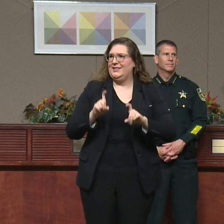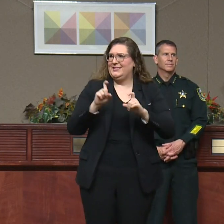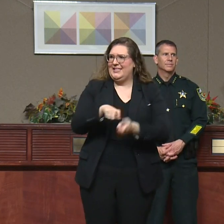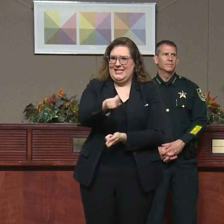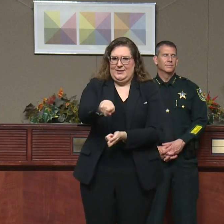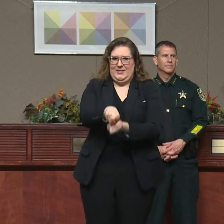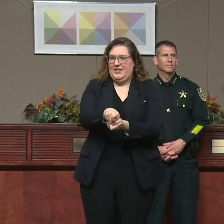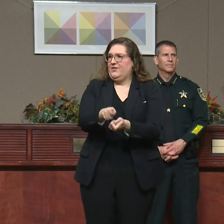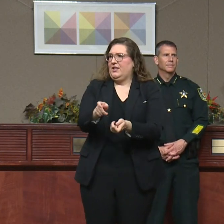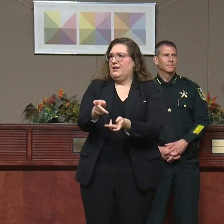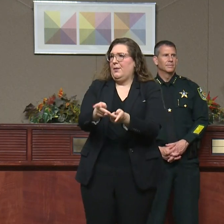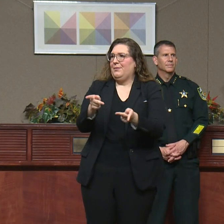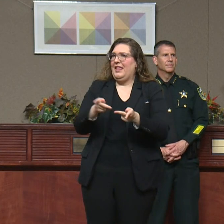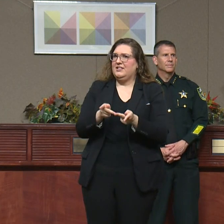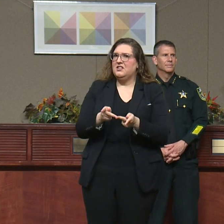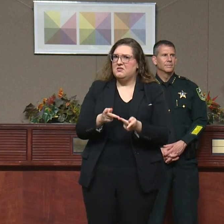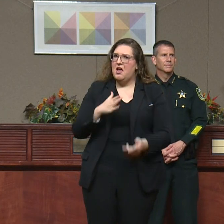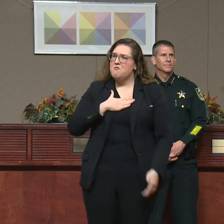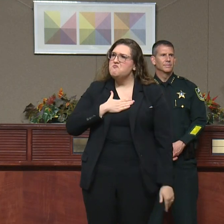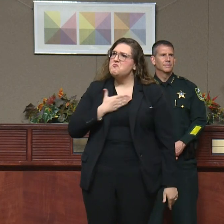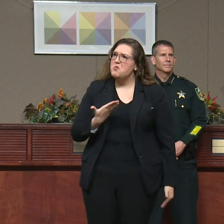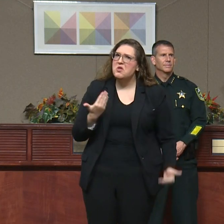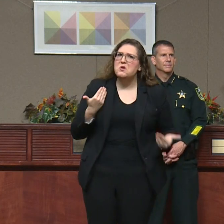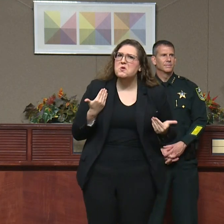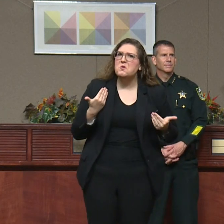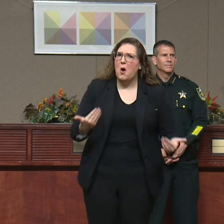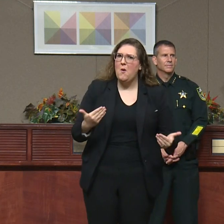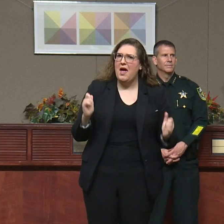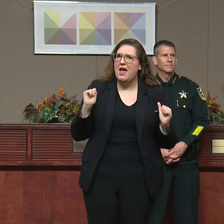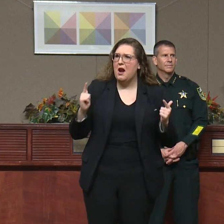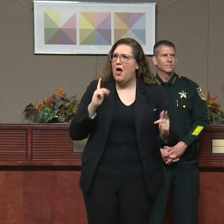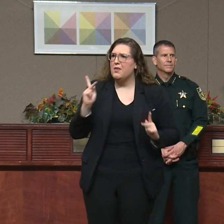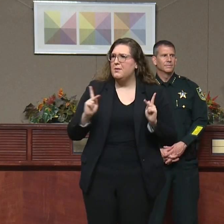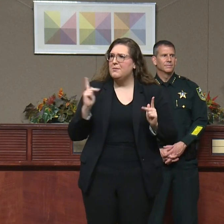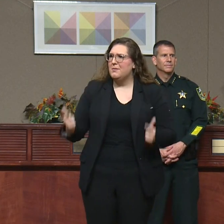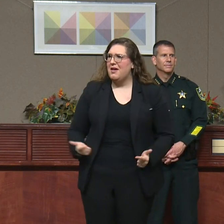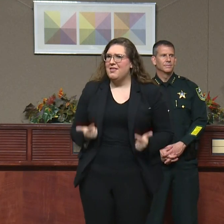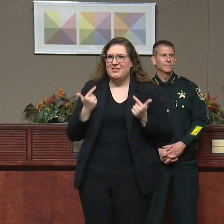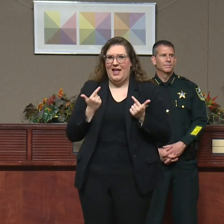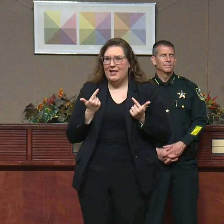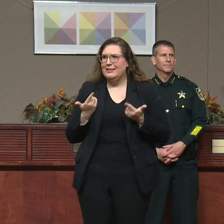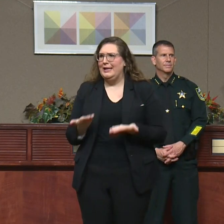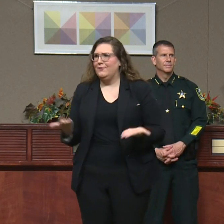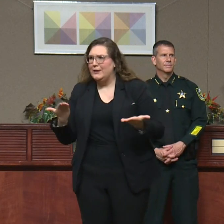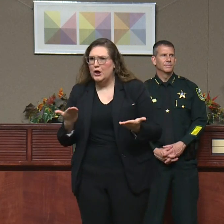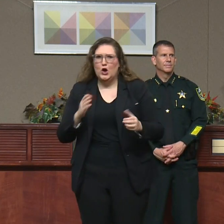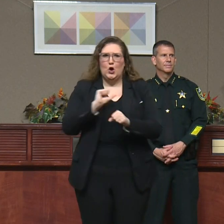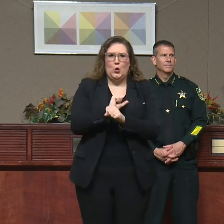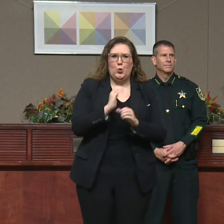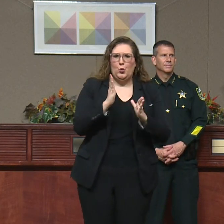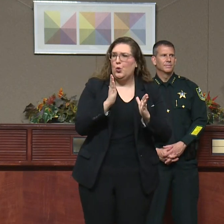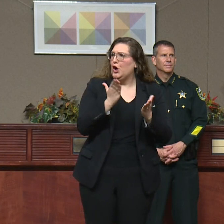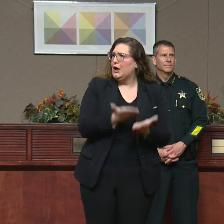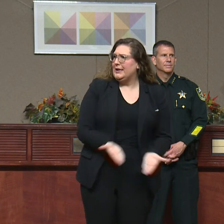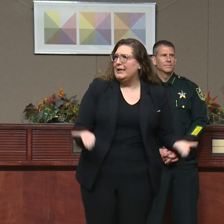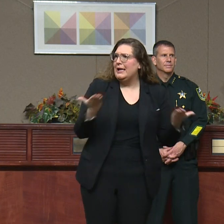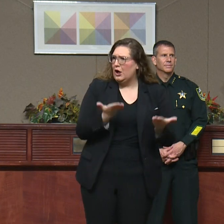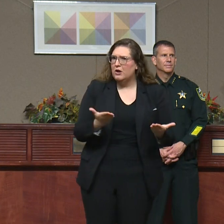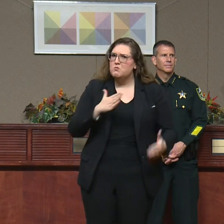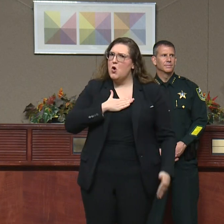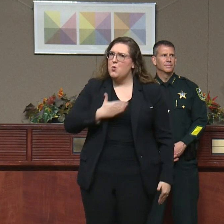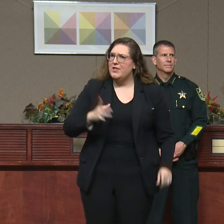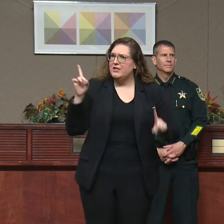agreed voluntarily to test all the residents and all the the workers. And in some facilities that